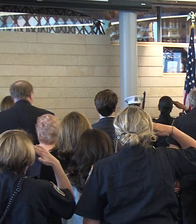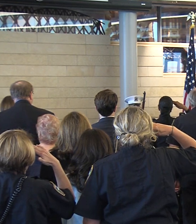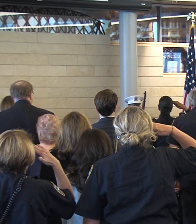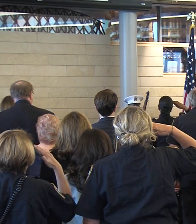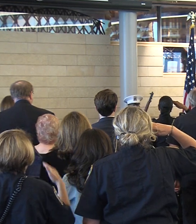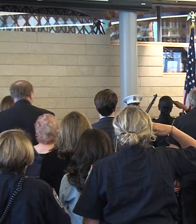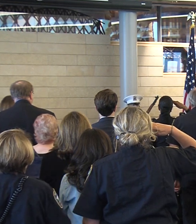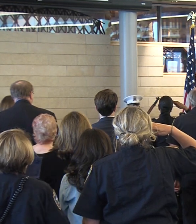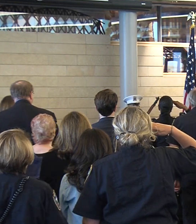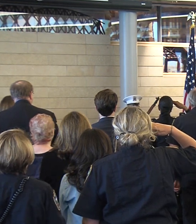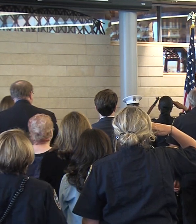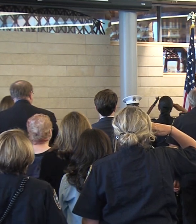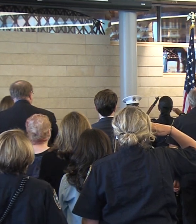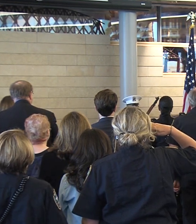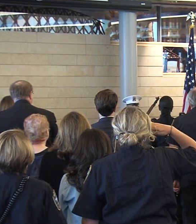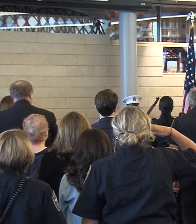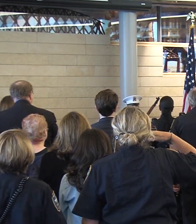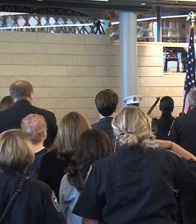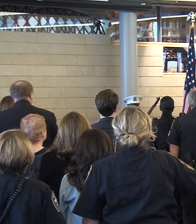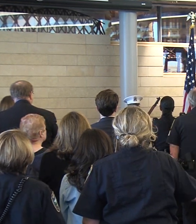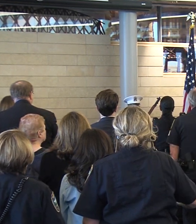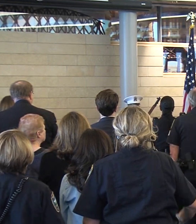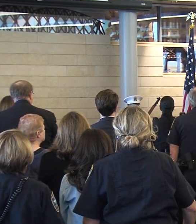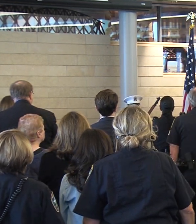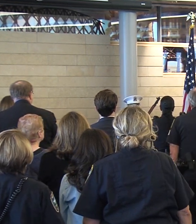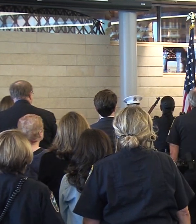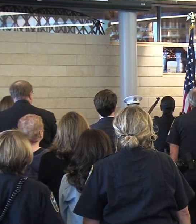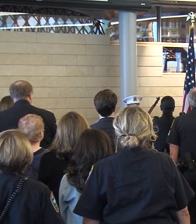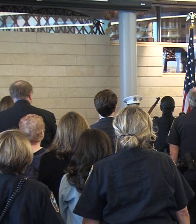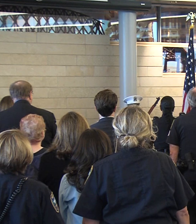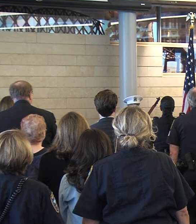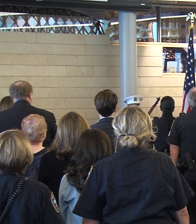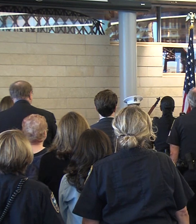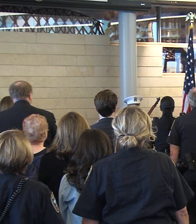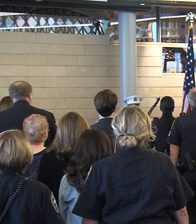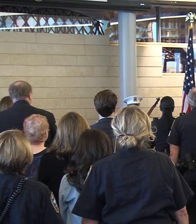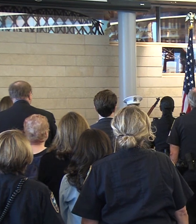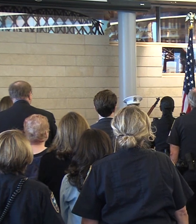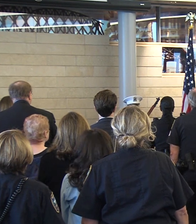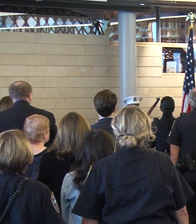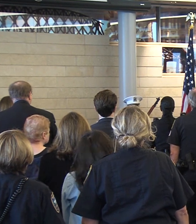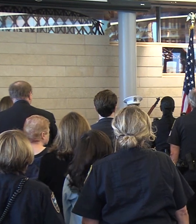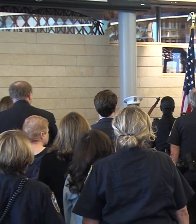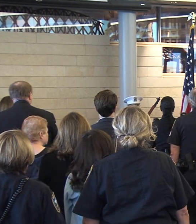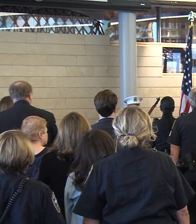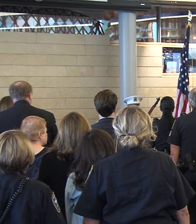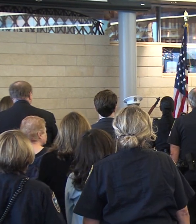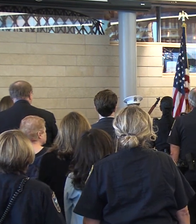Order, arms, ceremonies,